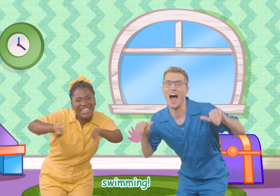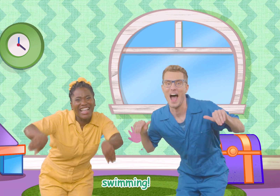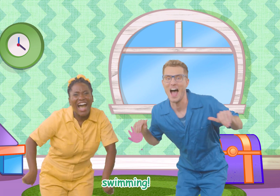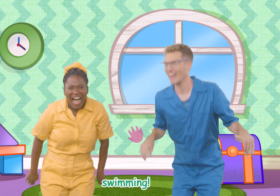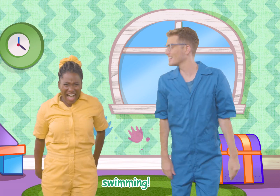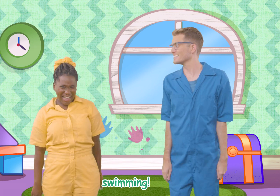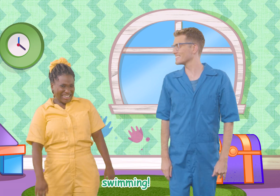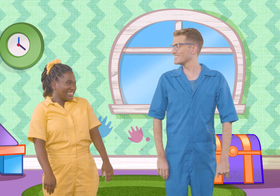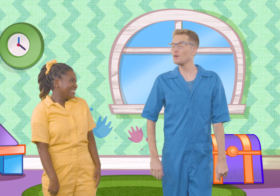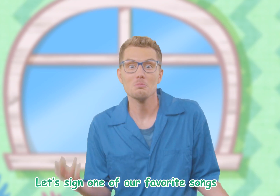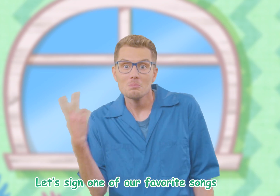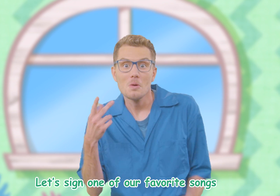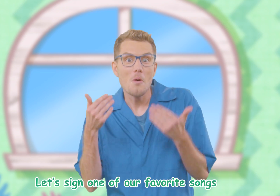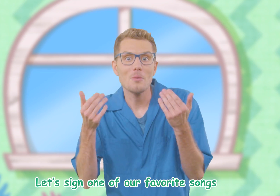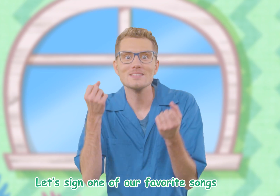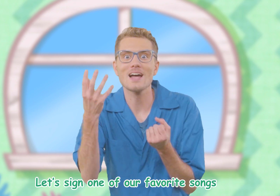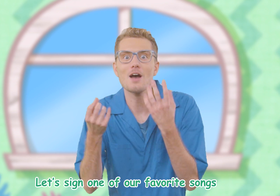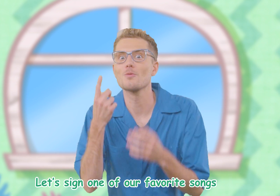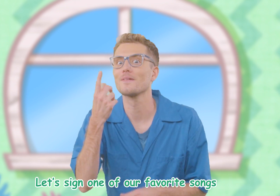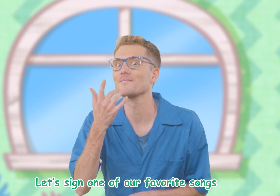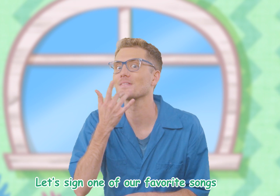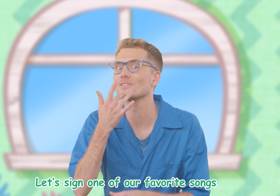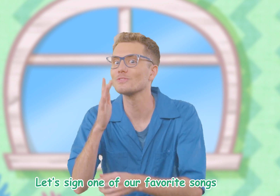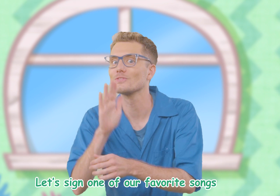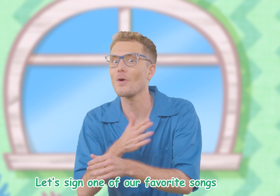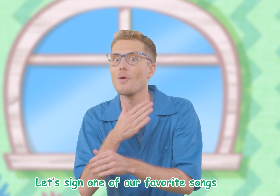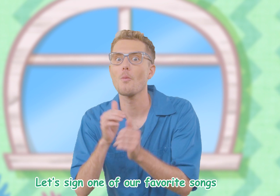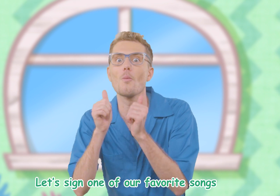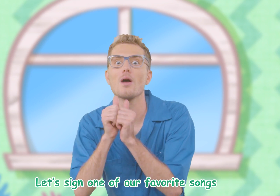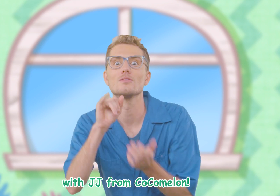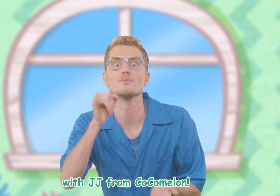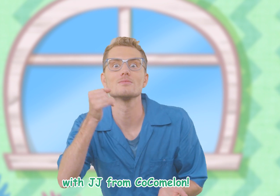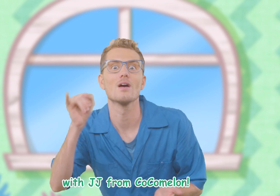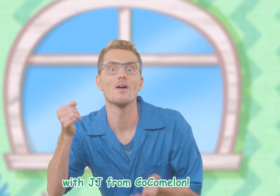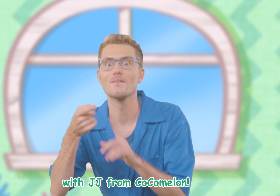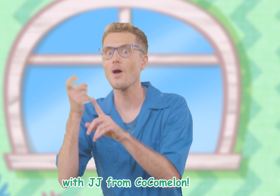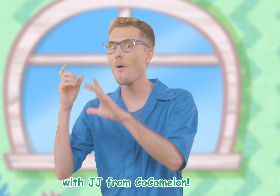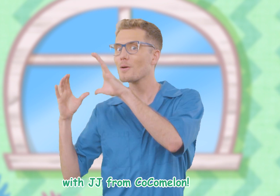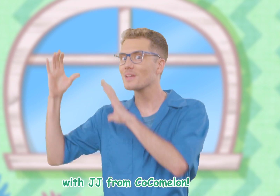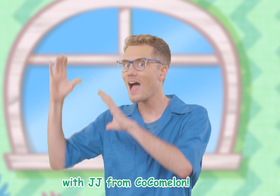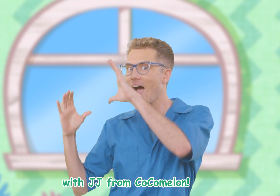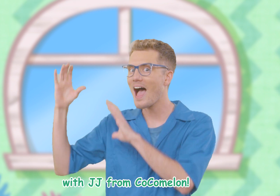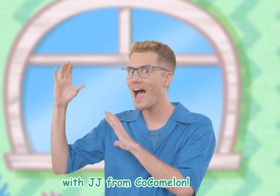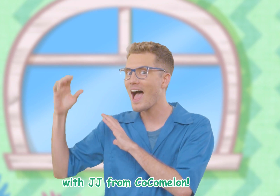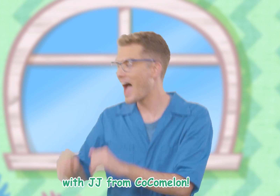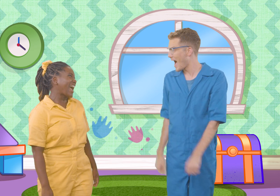Swimming! Let's sign one of our favorite songs with JJ from CoComelon.